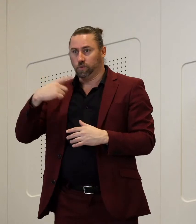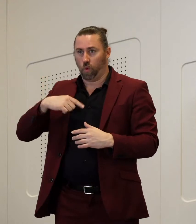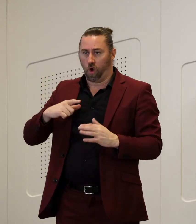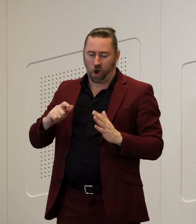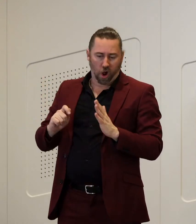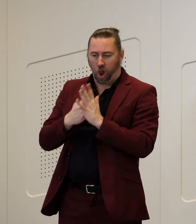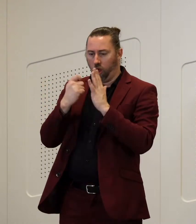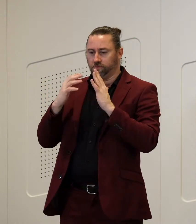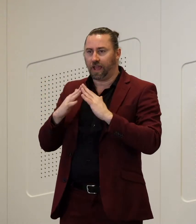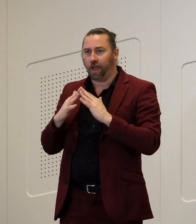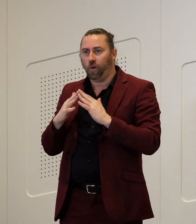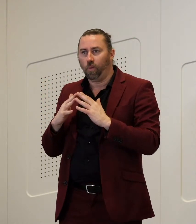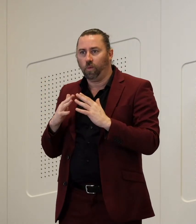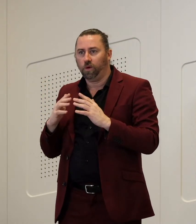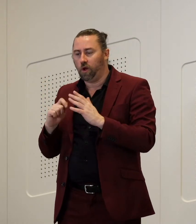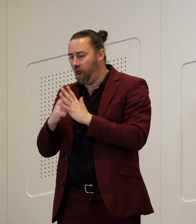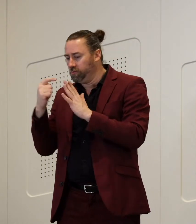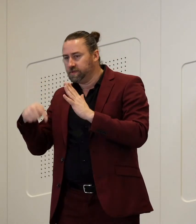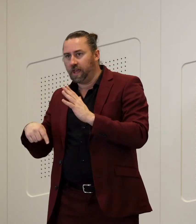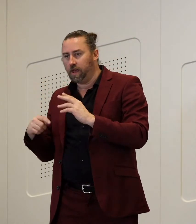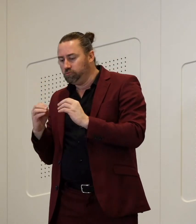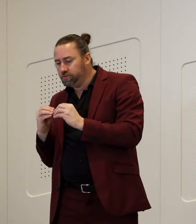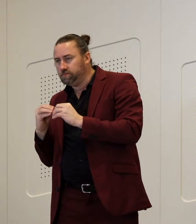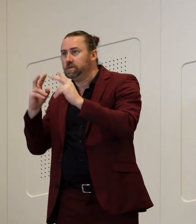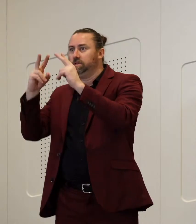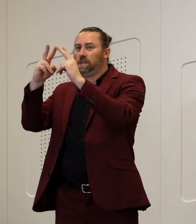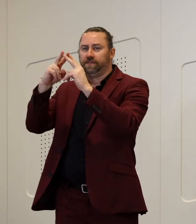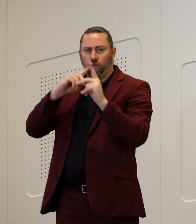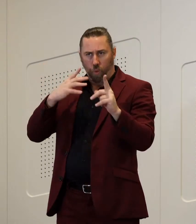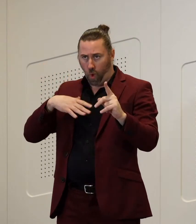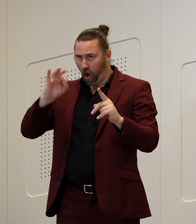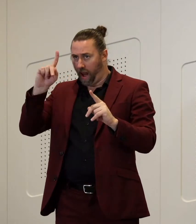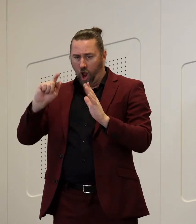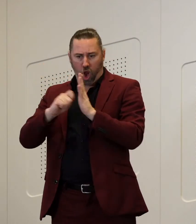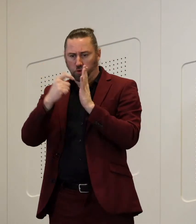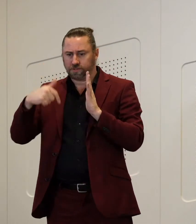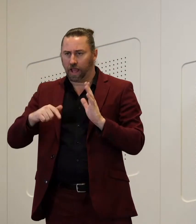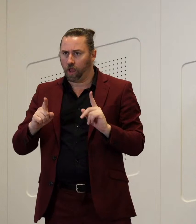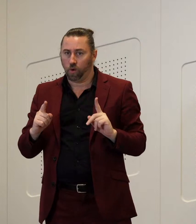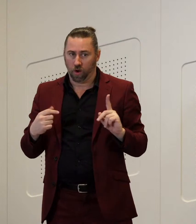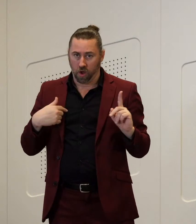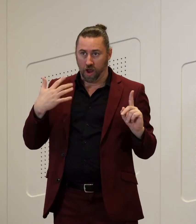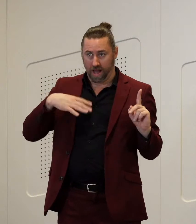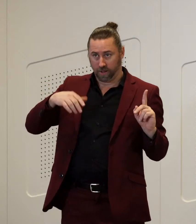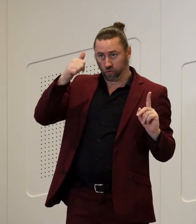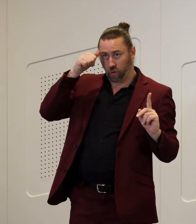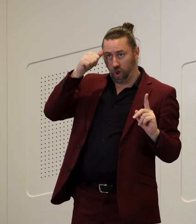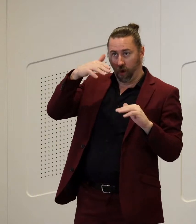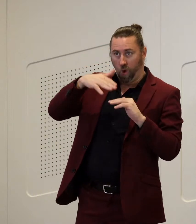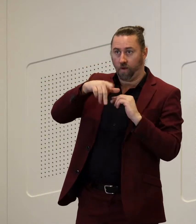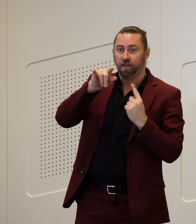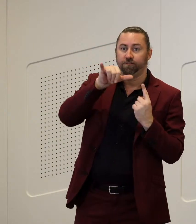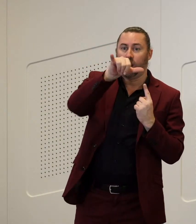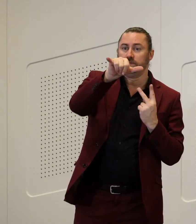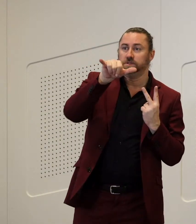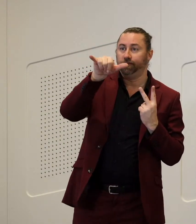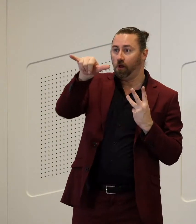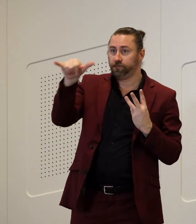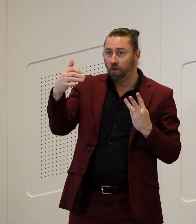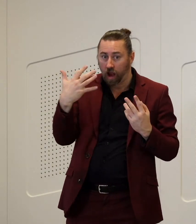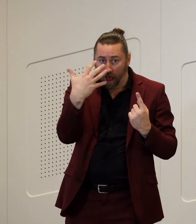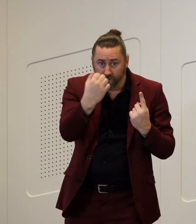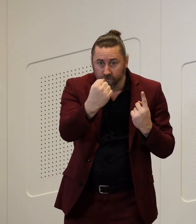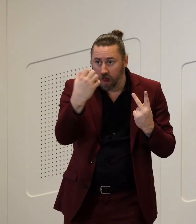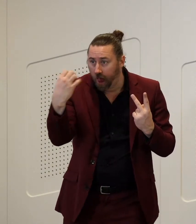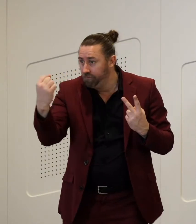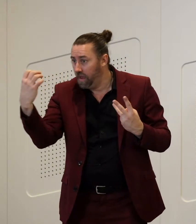Townsville. How come we're not going into a lockdown after this case? Because I need to get some results on those people on those flights, and then